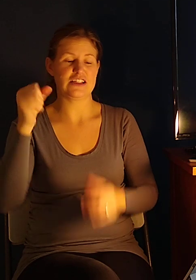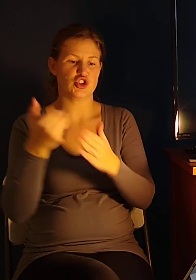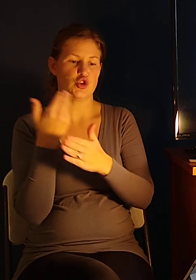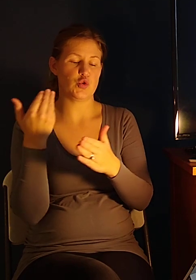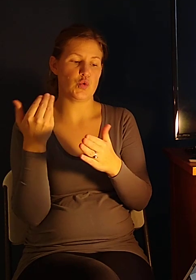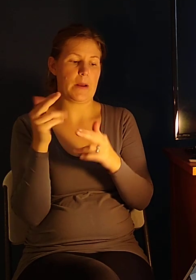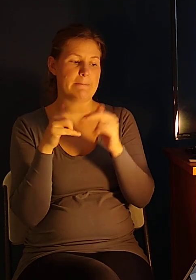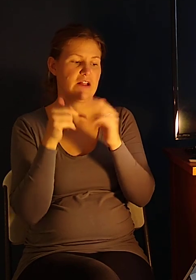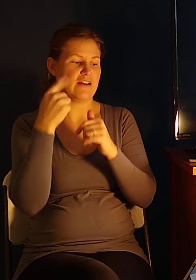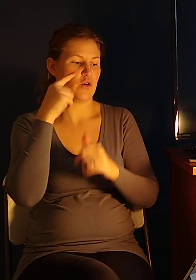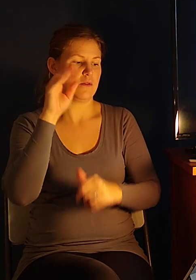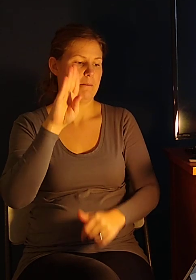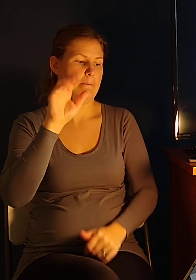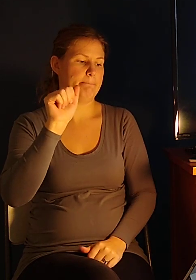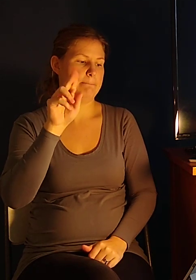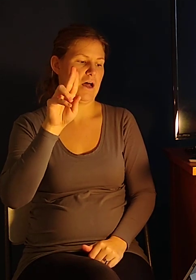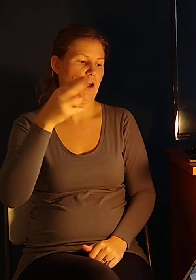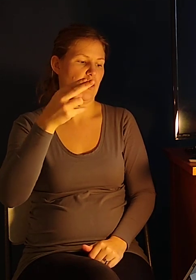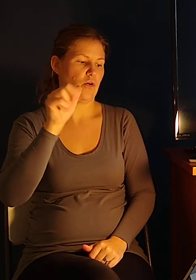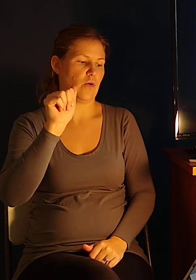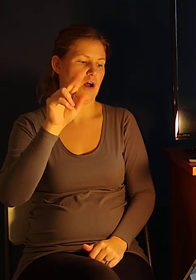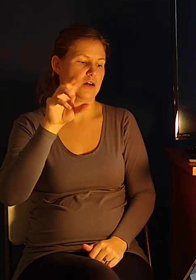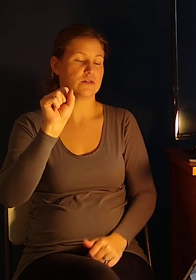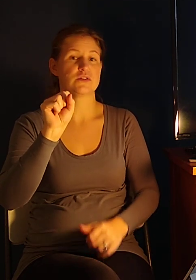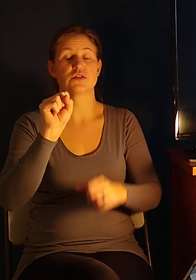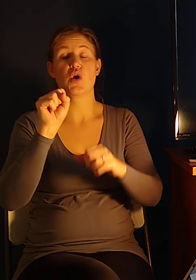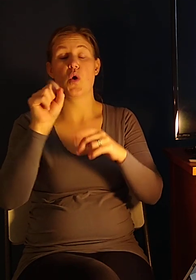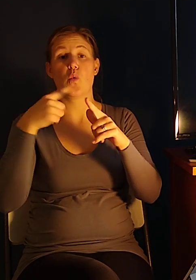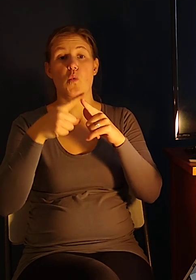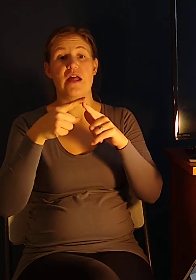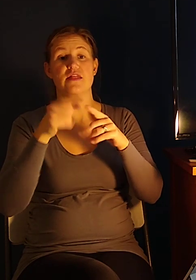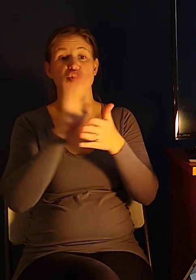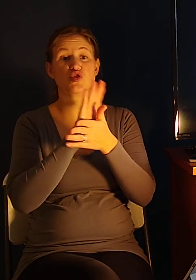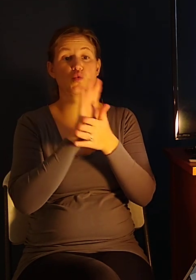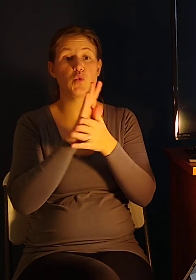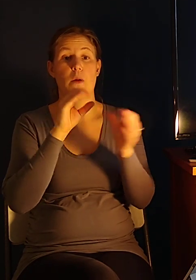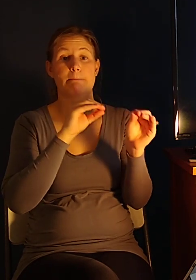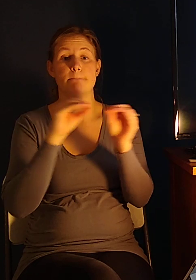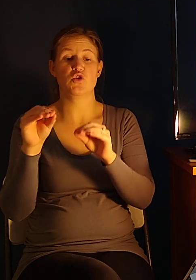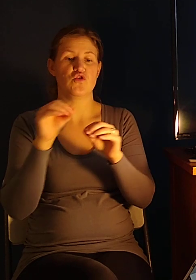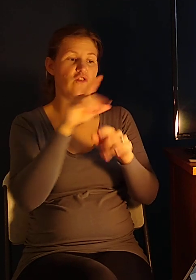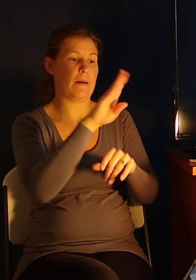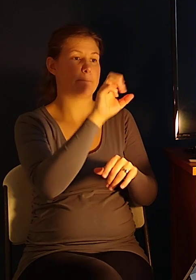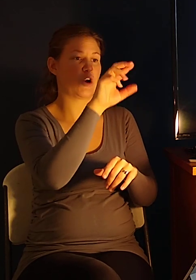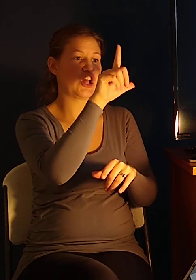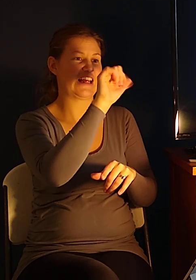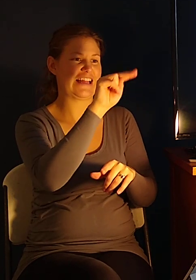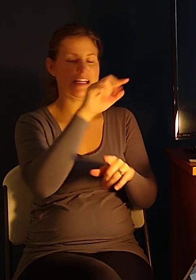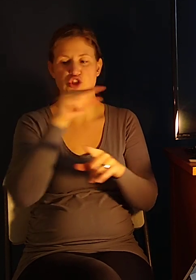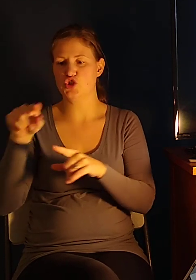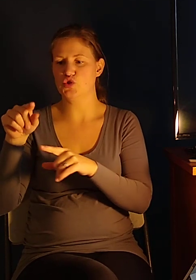Bauhaus when the school moved to Dessau, Germany, and it moved from Berlin. The